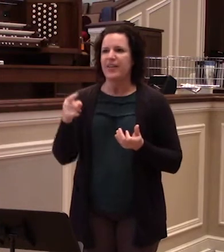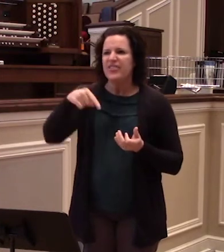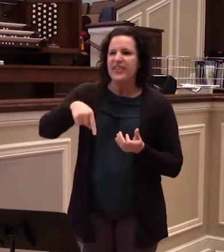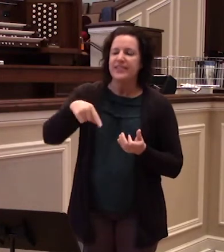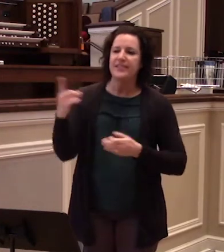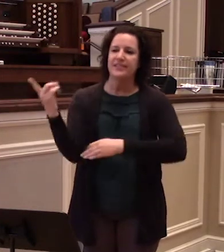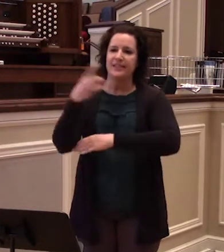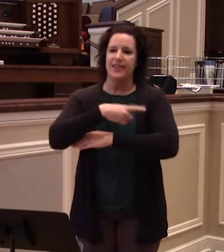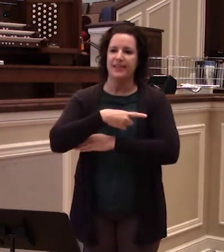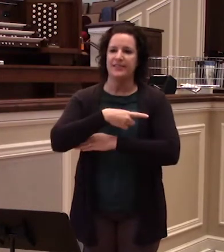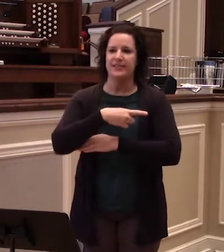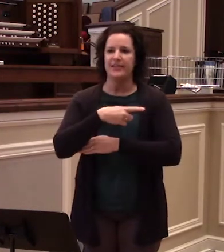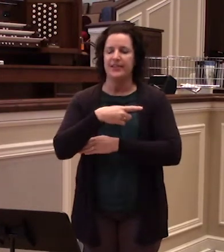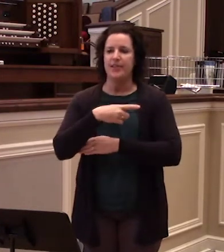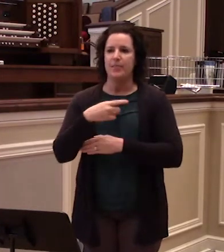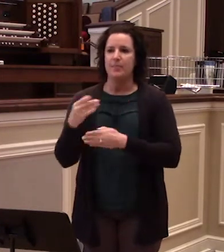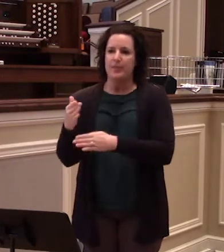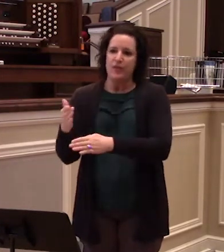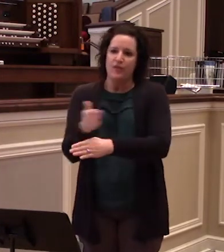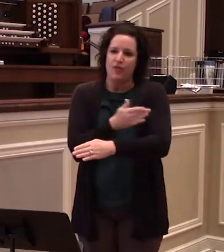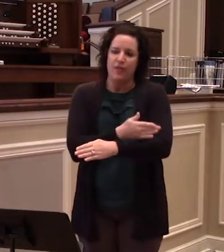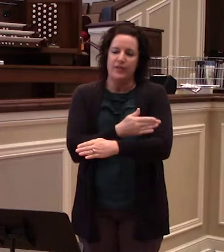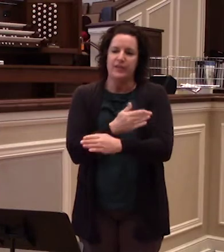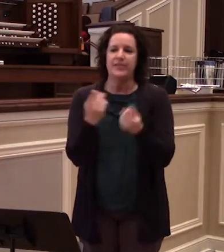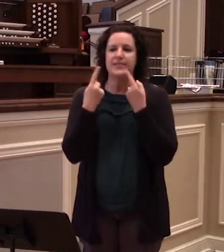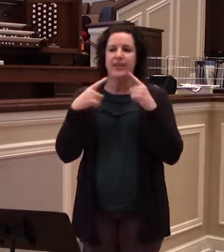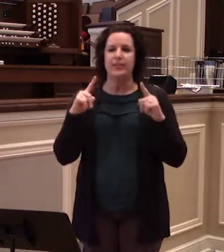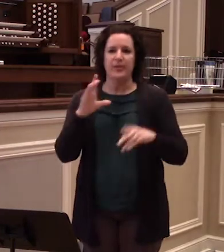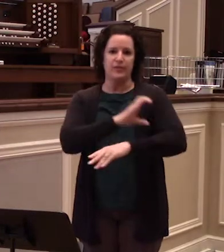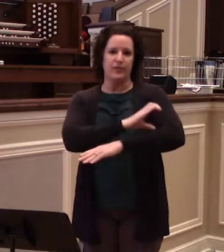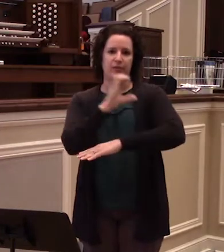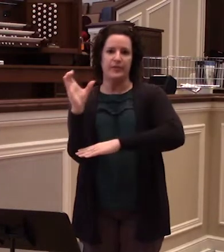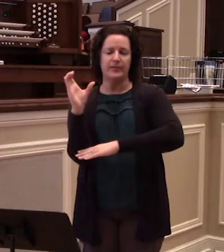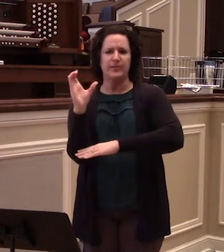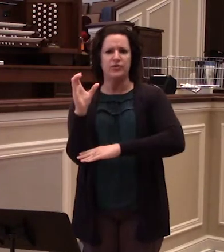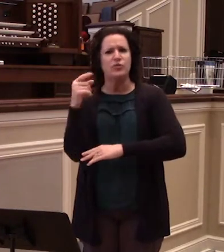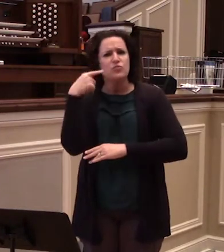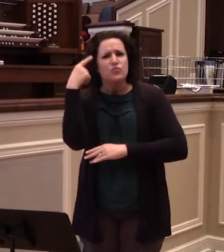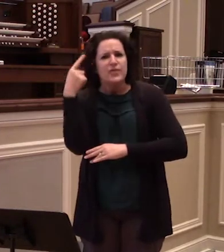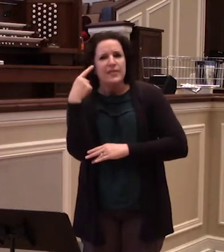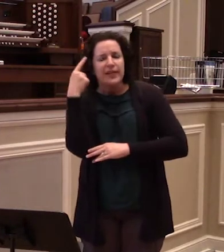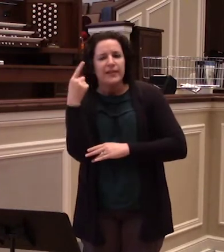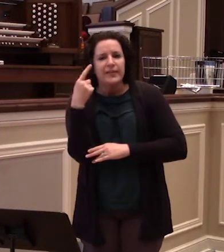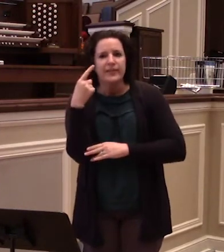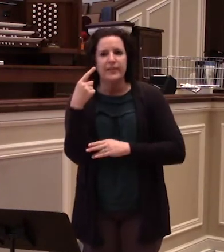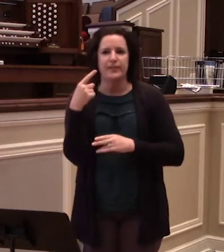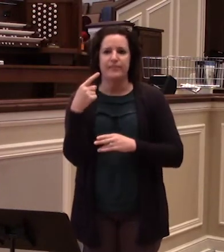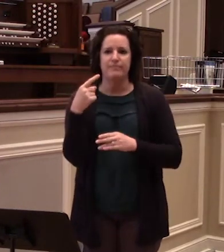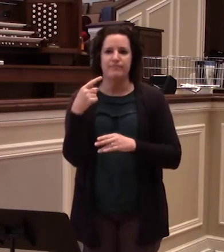the celebration of Christmas, we need to recognize the central significance of the purpose